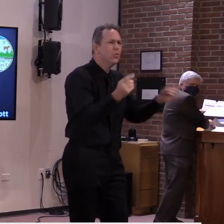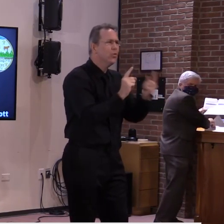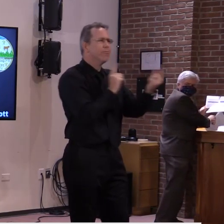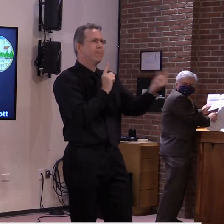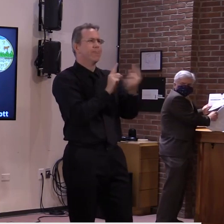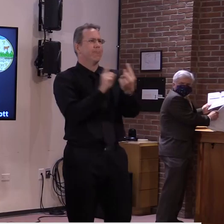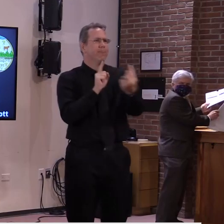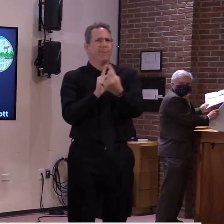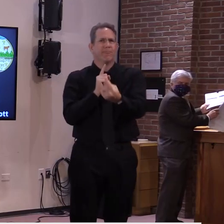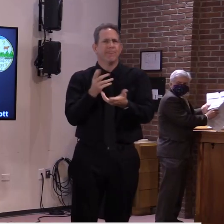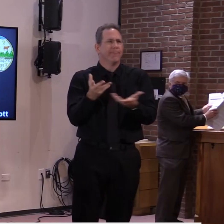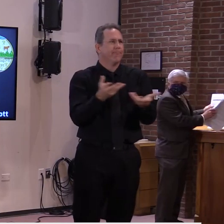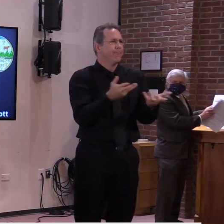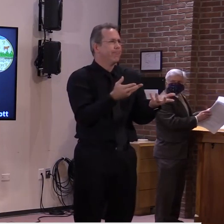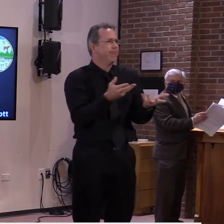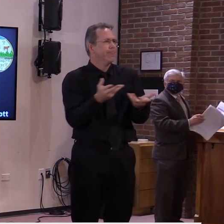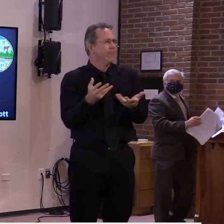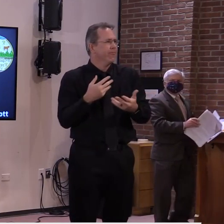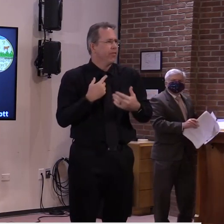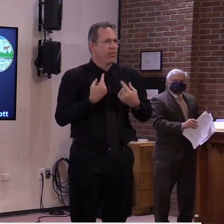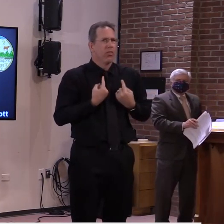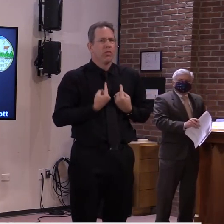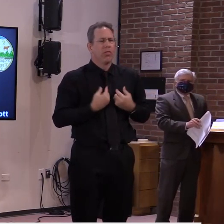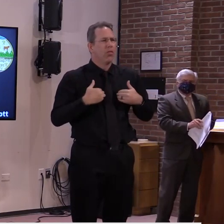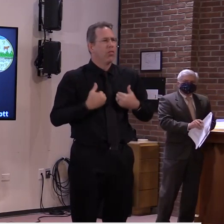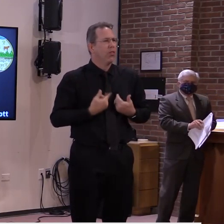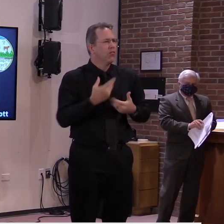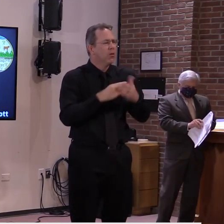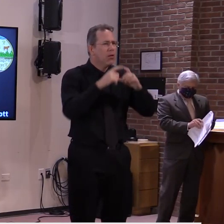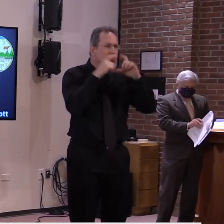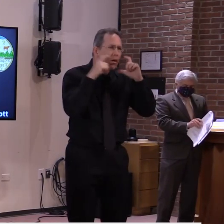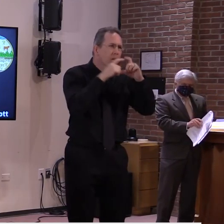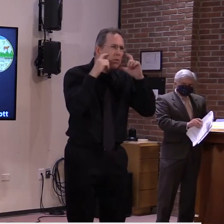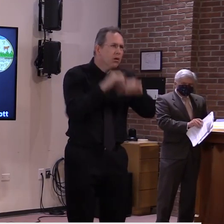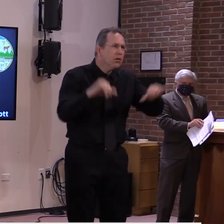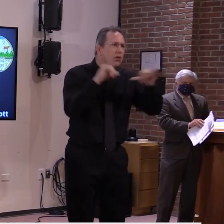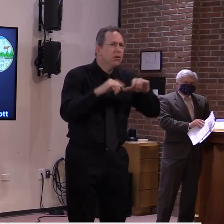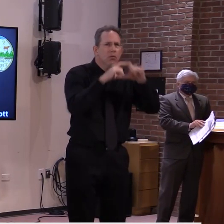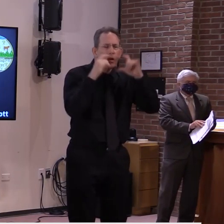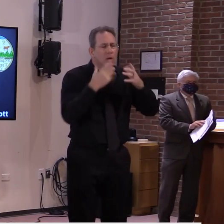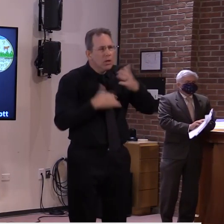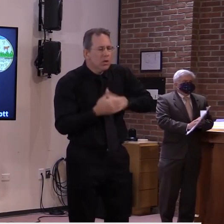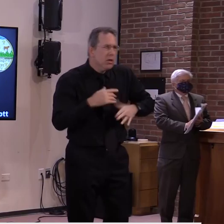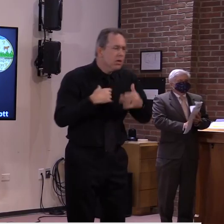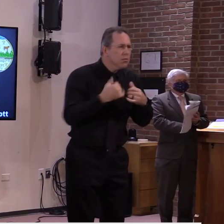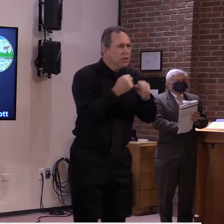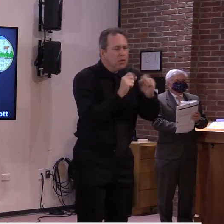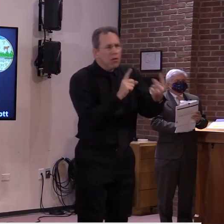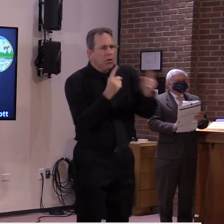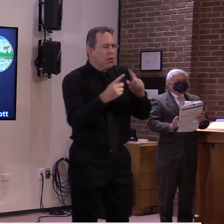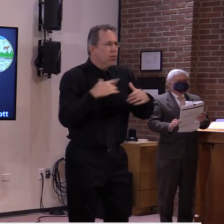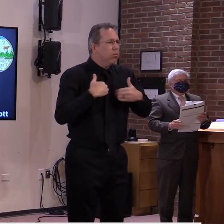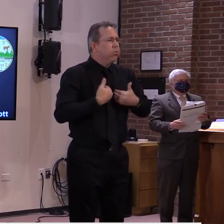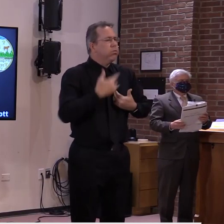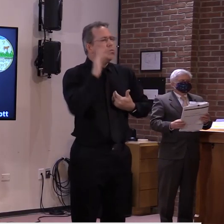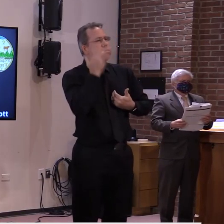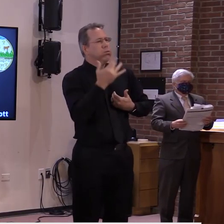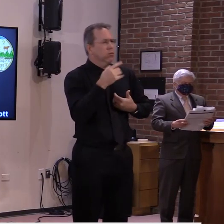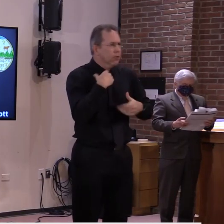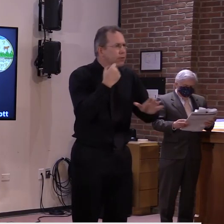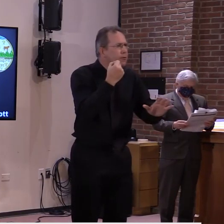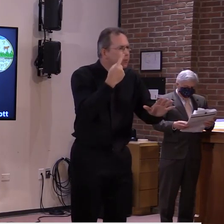feeling COVID fatigue, the loss of not being able to get together with others, or the anxiety and pressure of